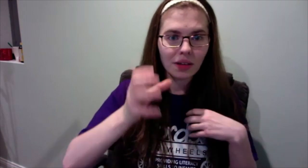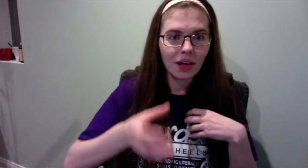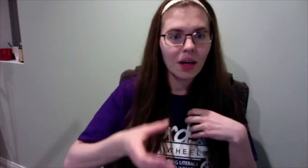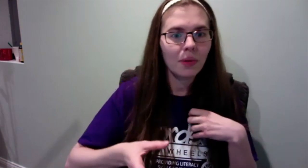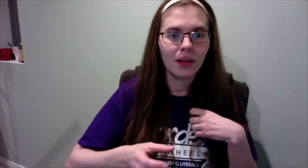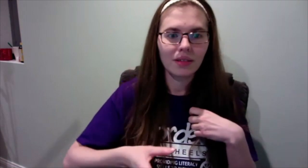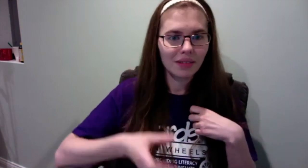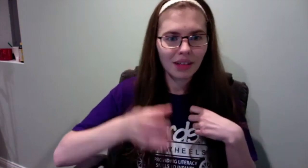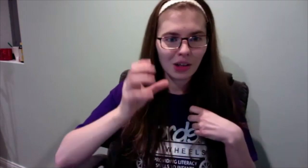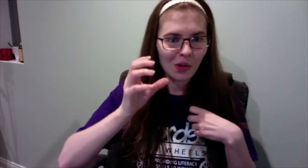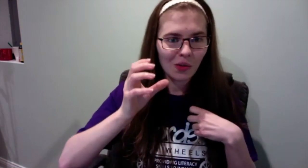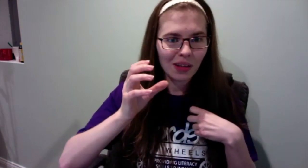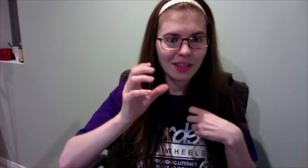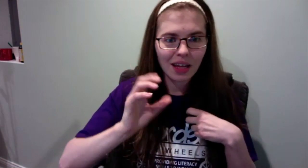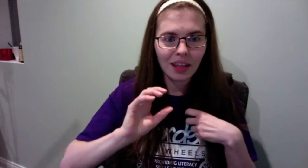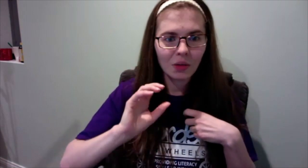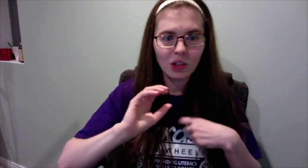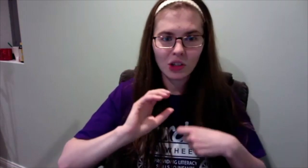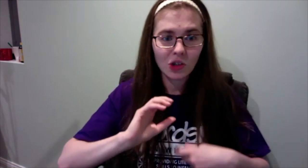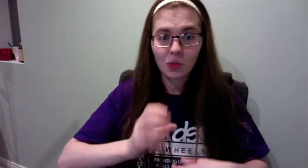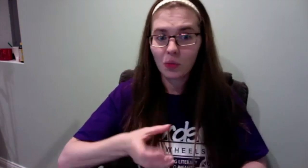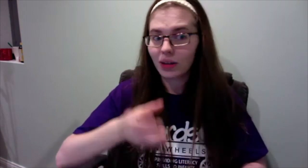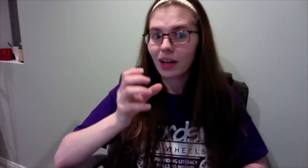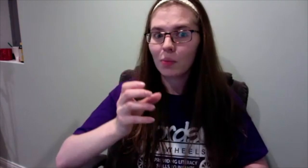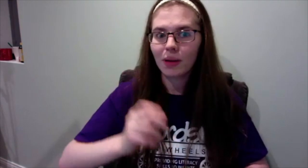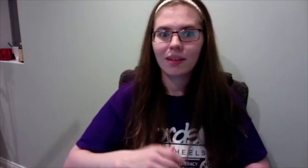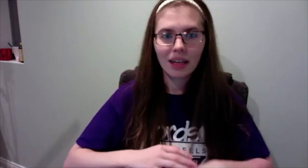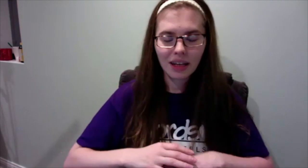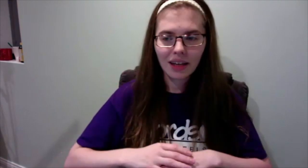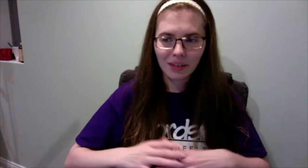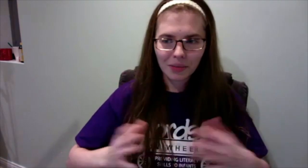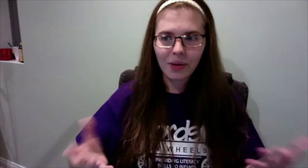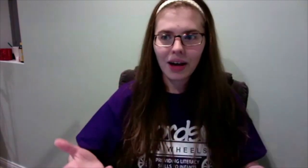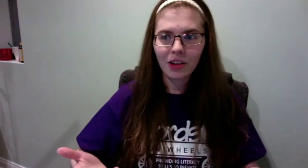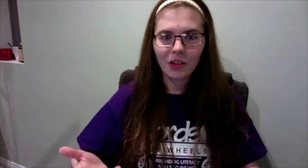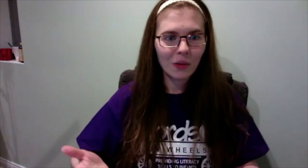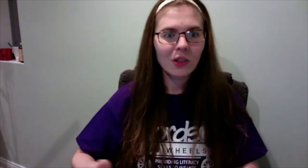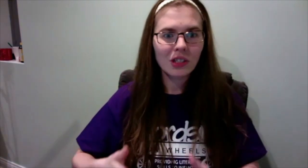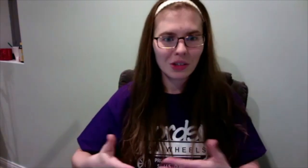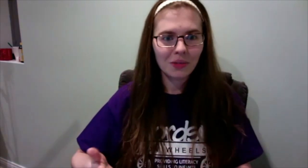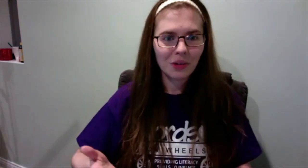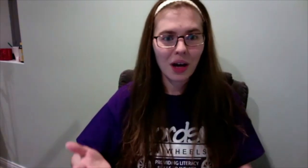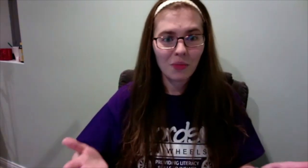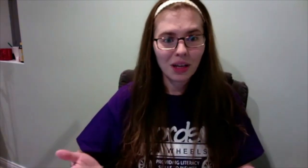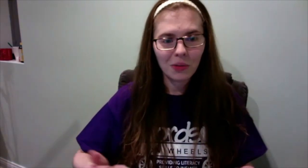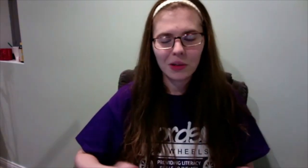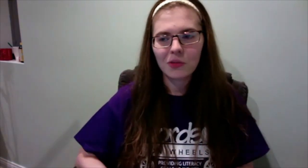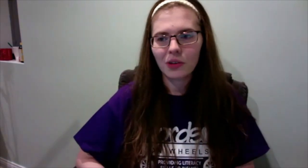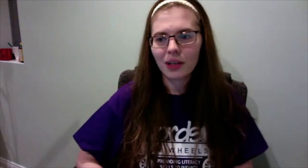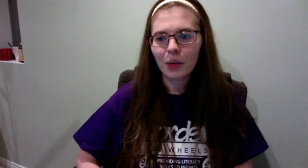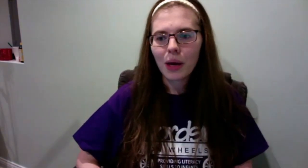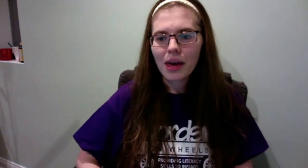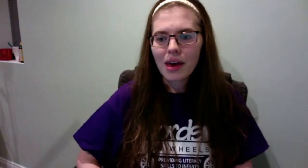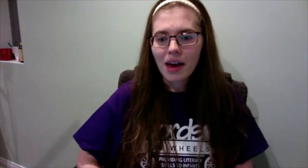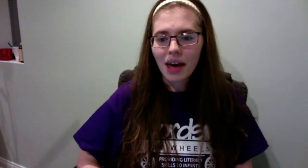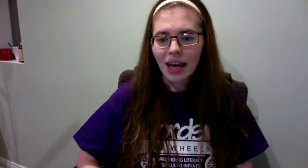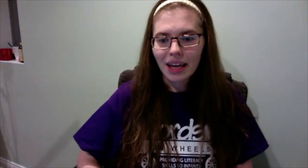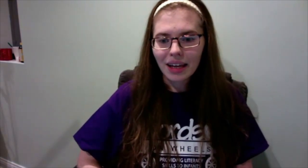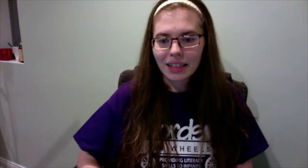cup. And, in sign language, it's just one cup. And other languages, you have many words for a cup. And